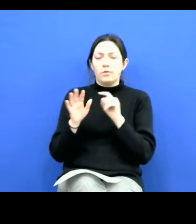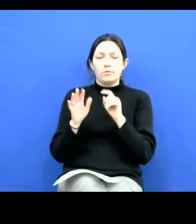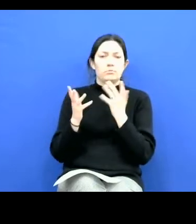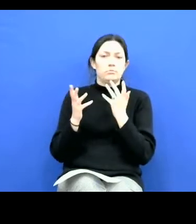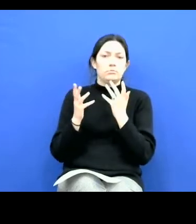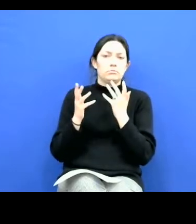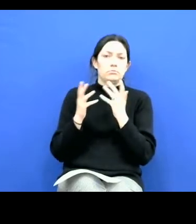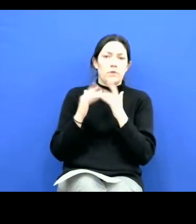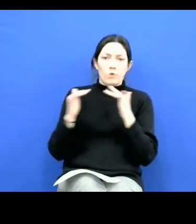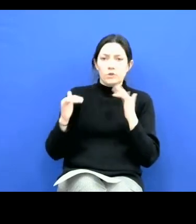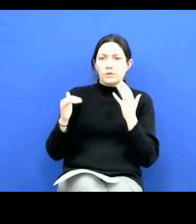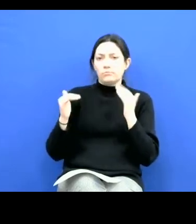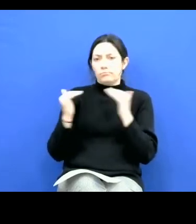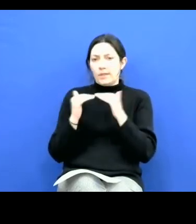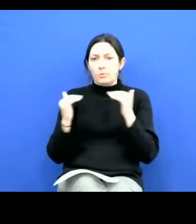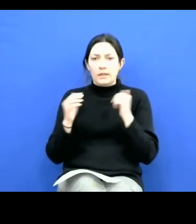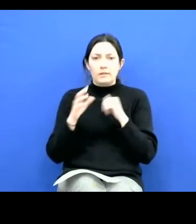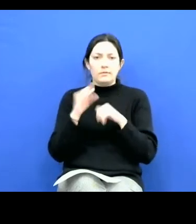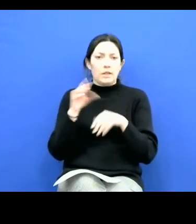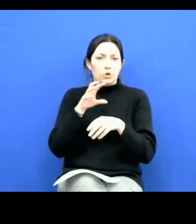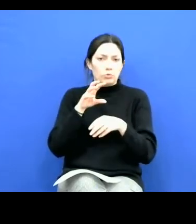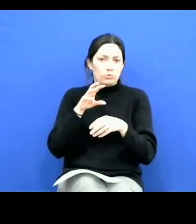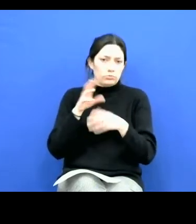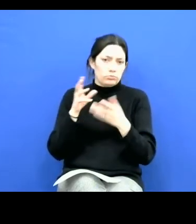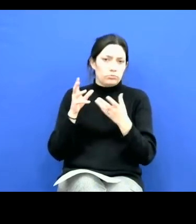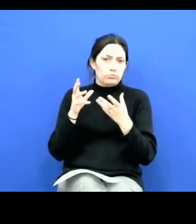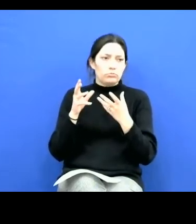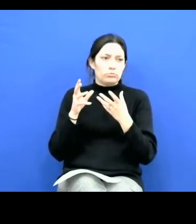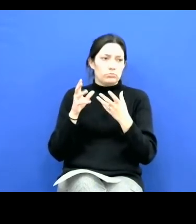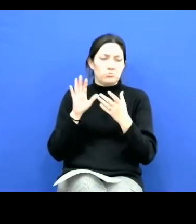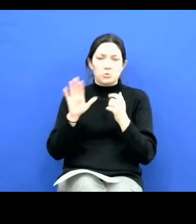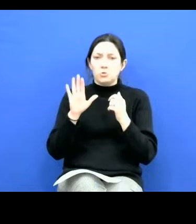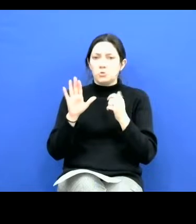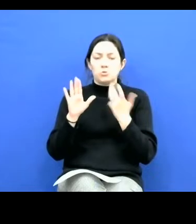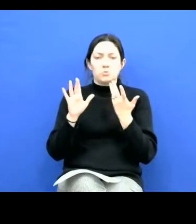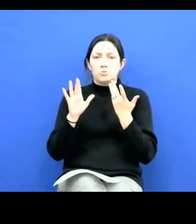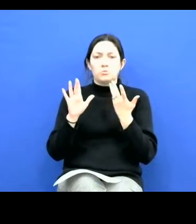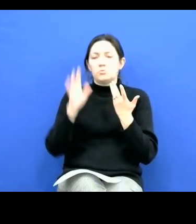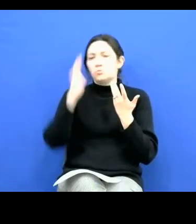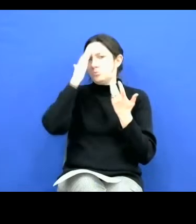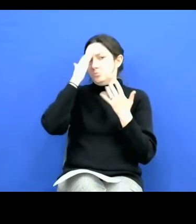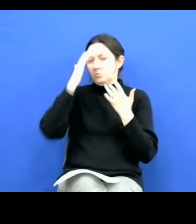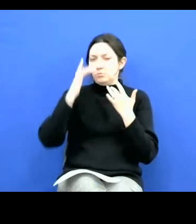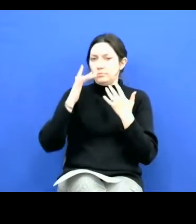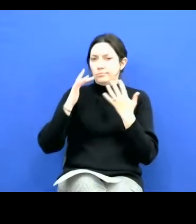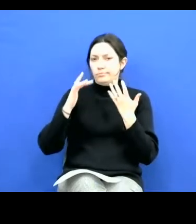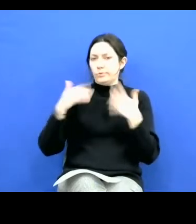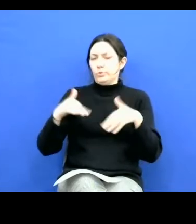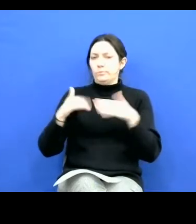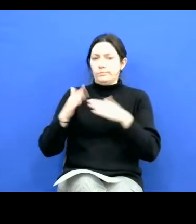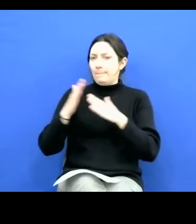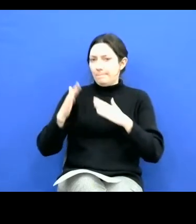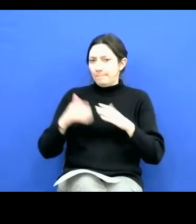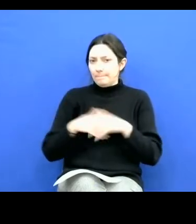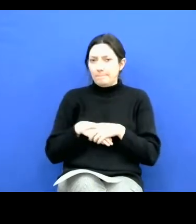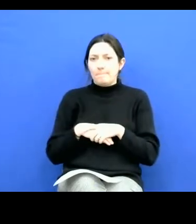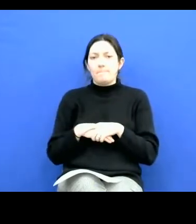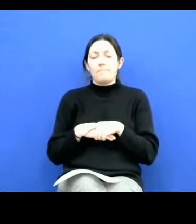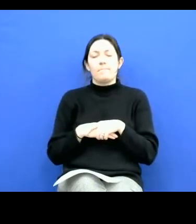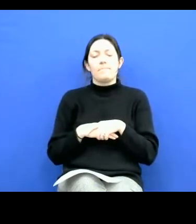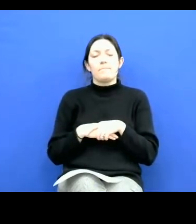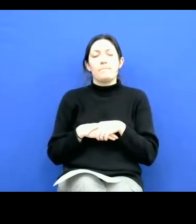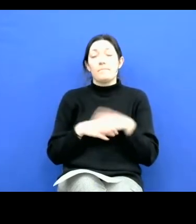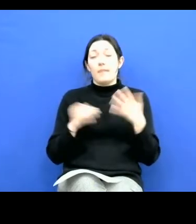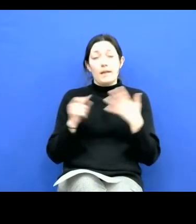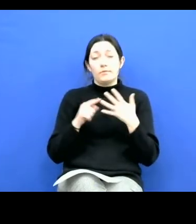diversity, equity, is second to none. And